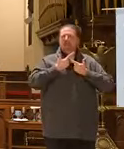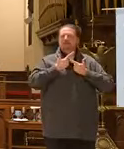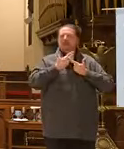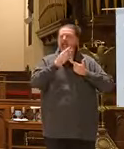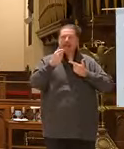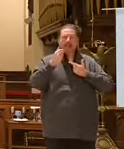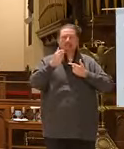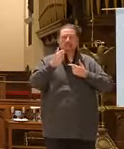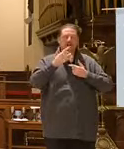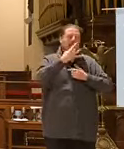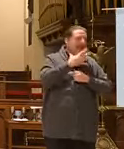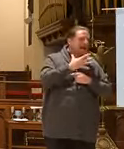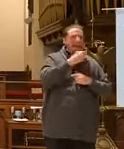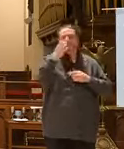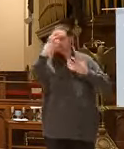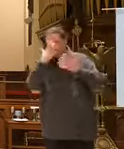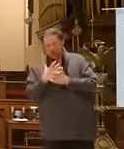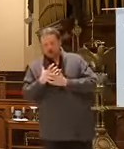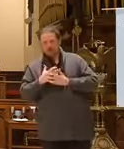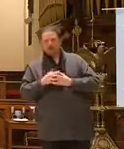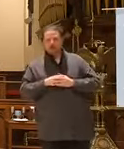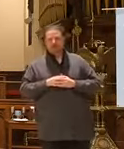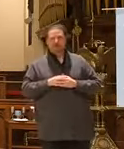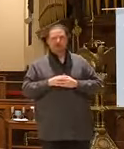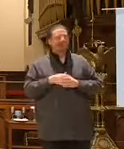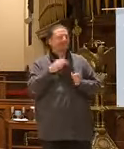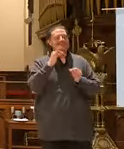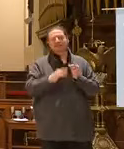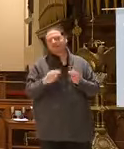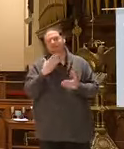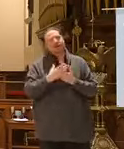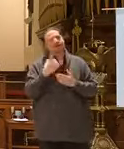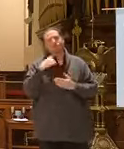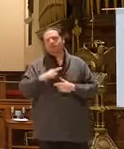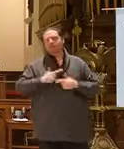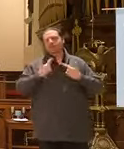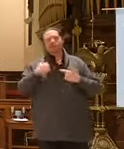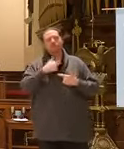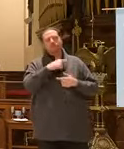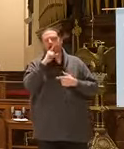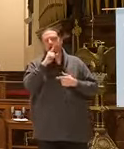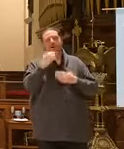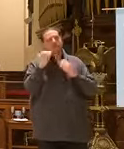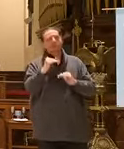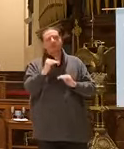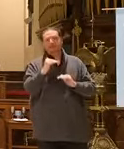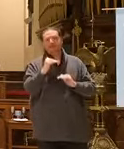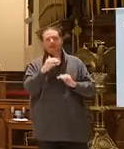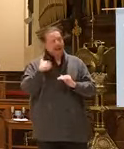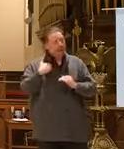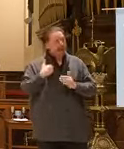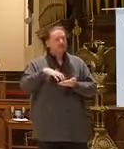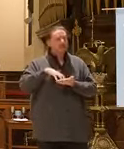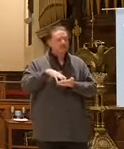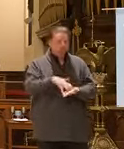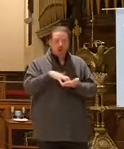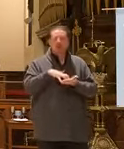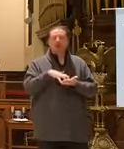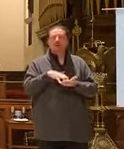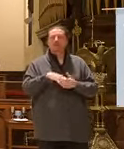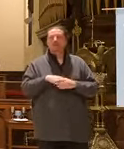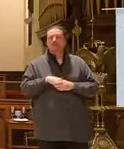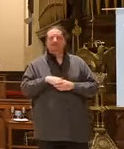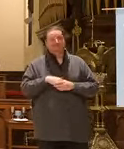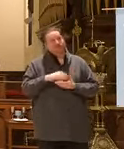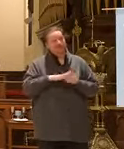and darkness. It's a simple fact of life that we are limited and have flaws, often